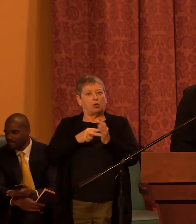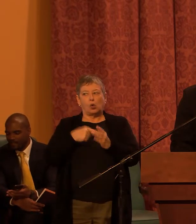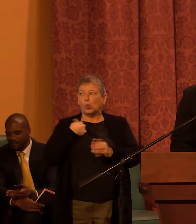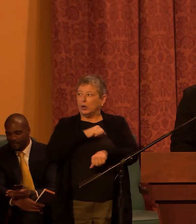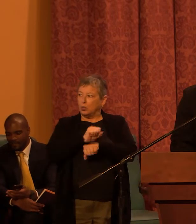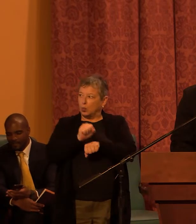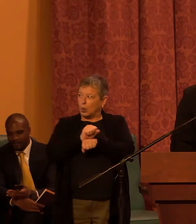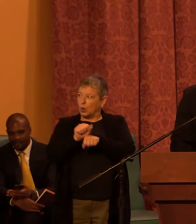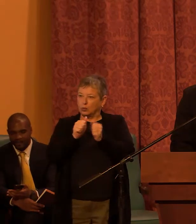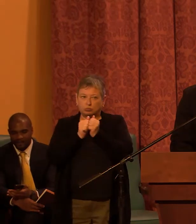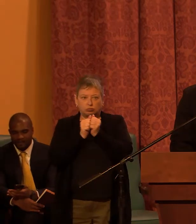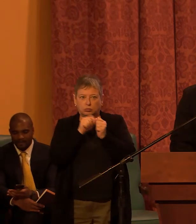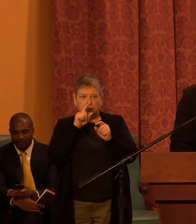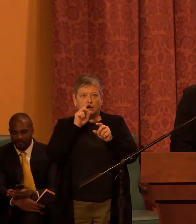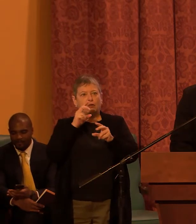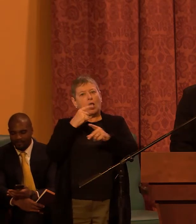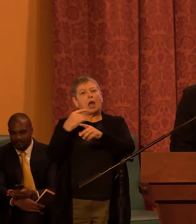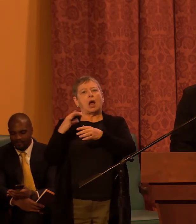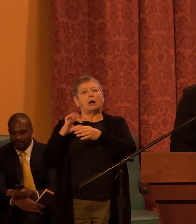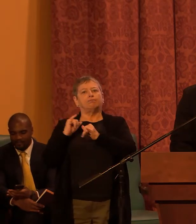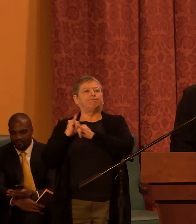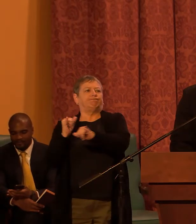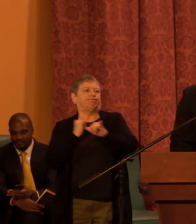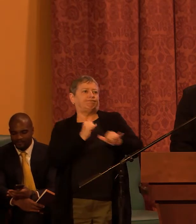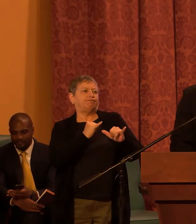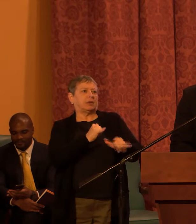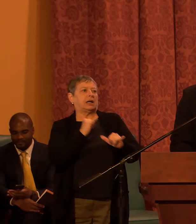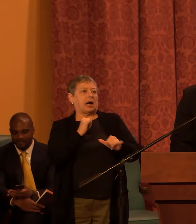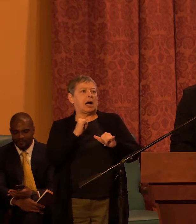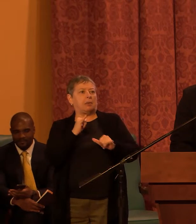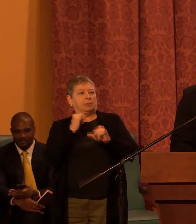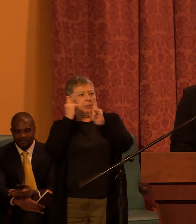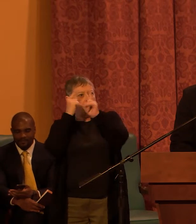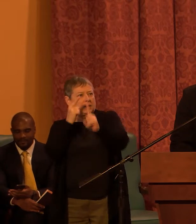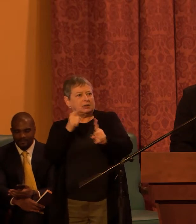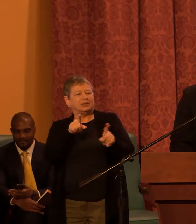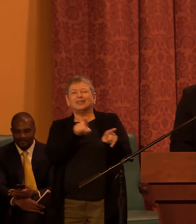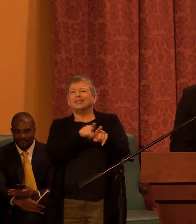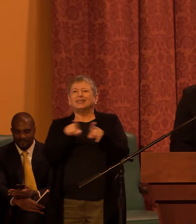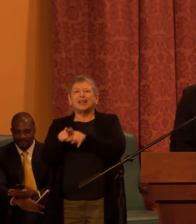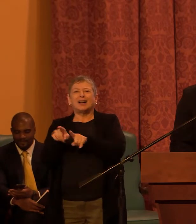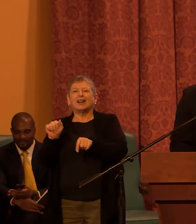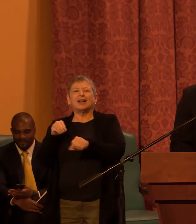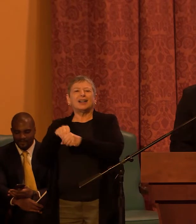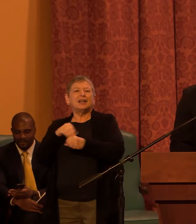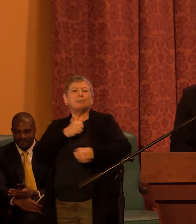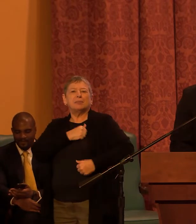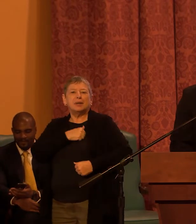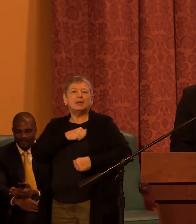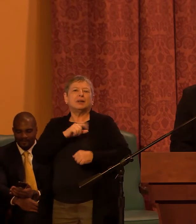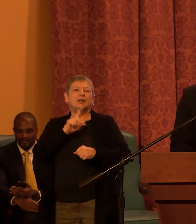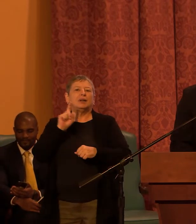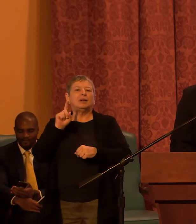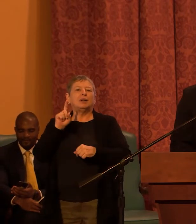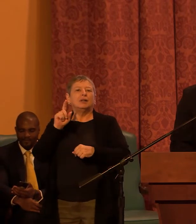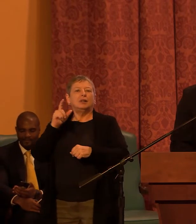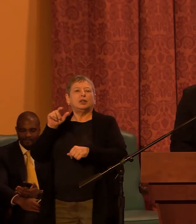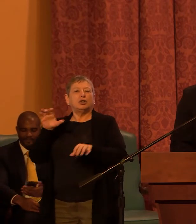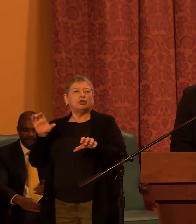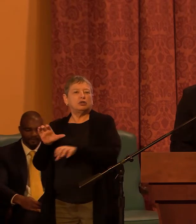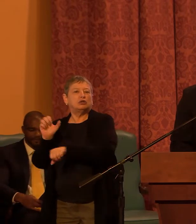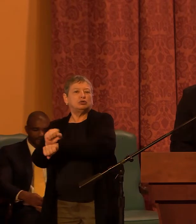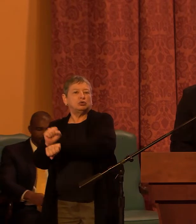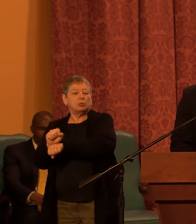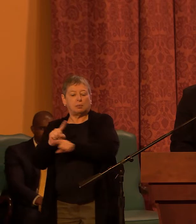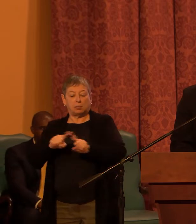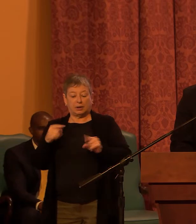common mission, much like I had as my role in the Marine Corps as a force multiplier in the war on terror, only today I find